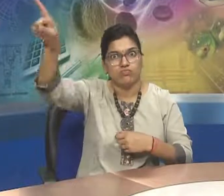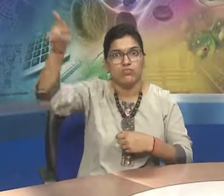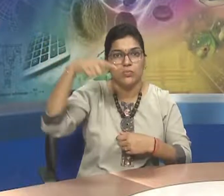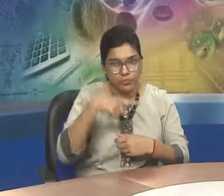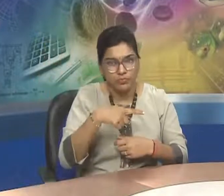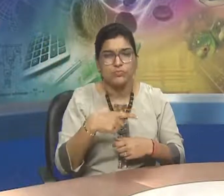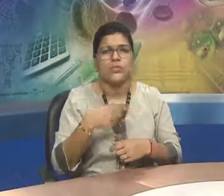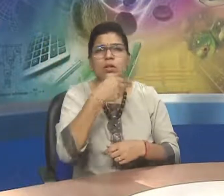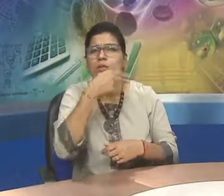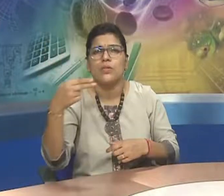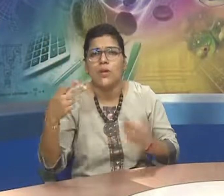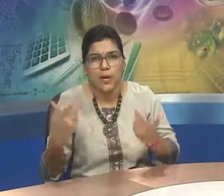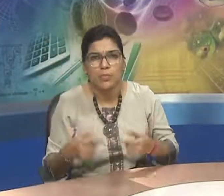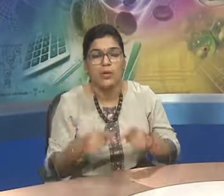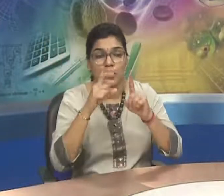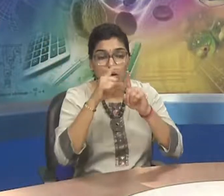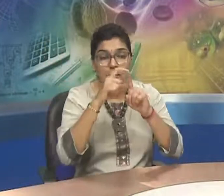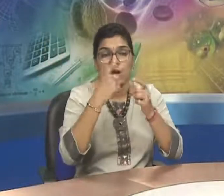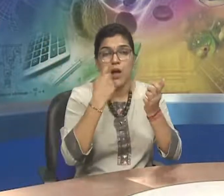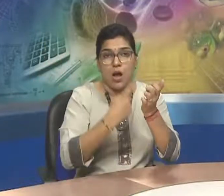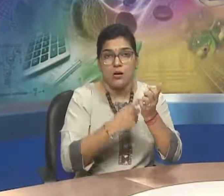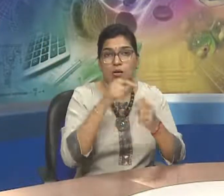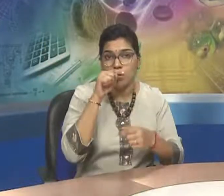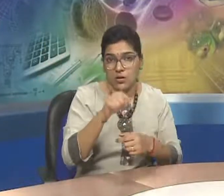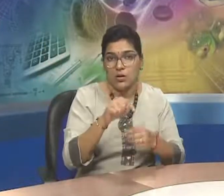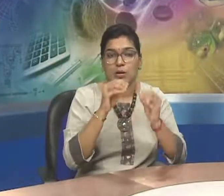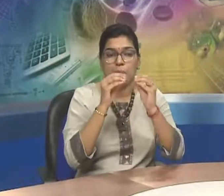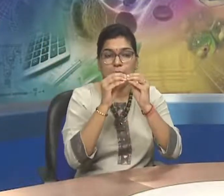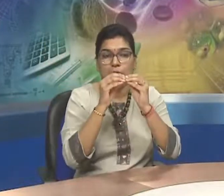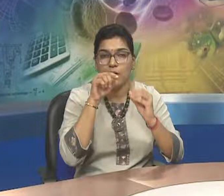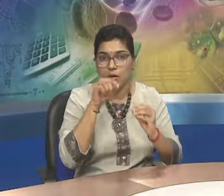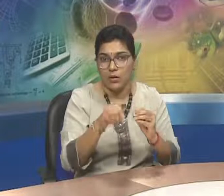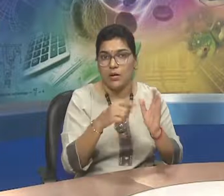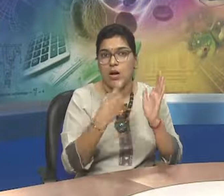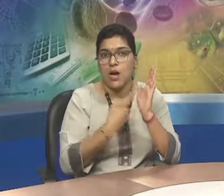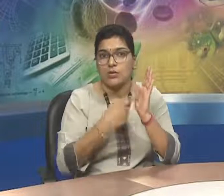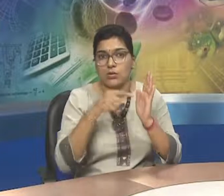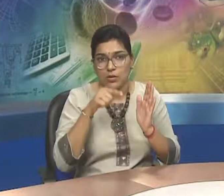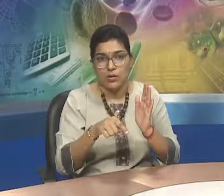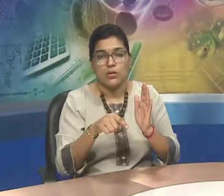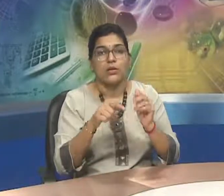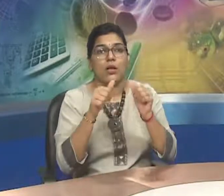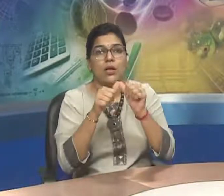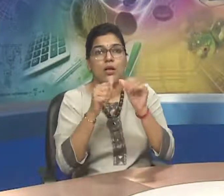this is the most important person we should be aware of